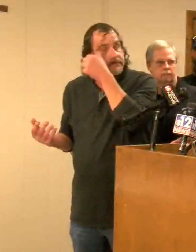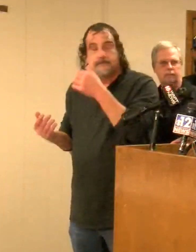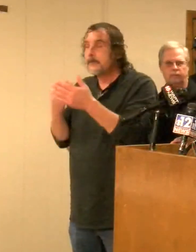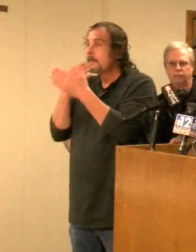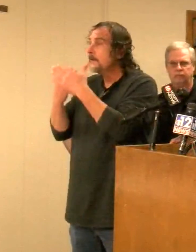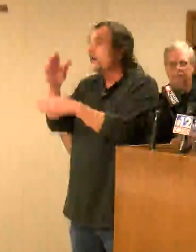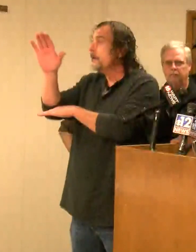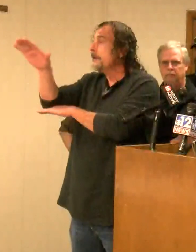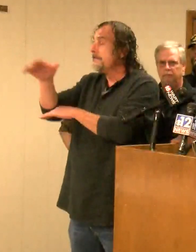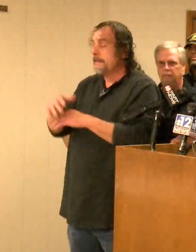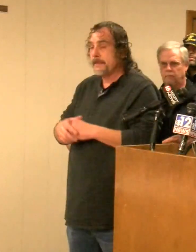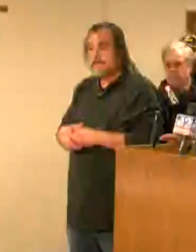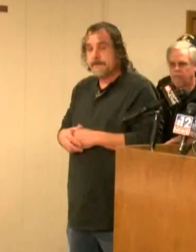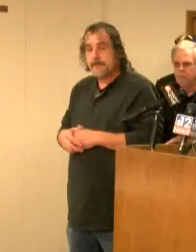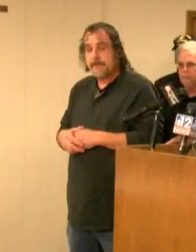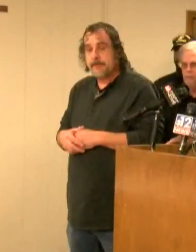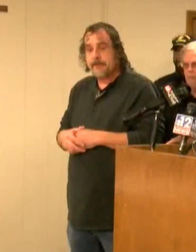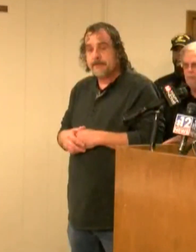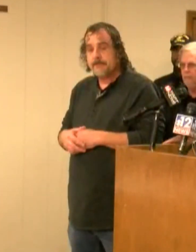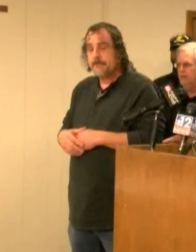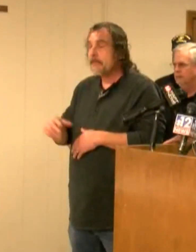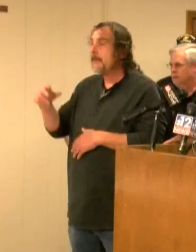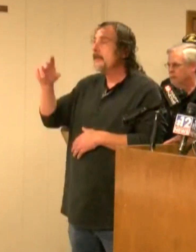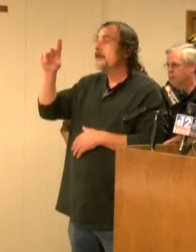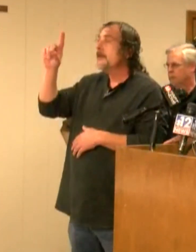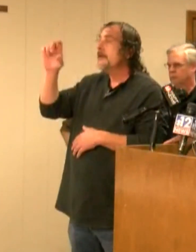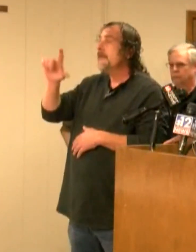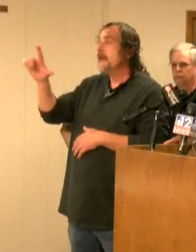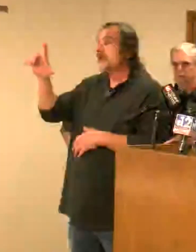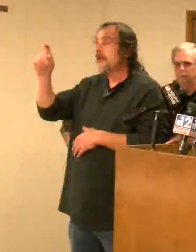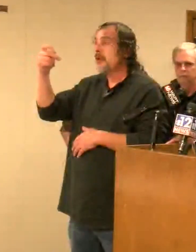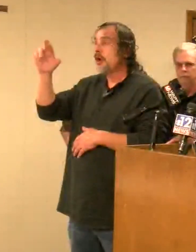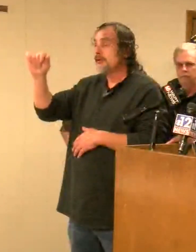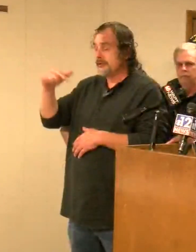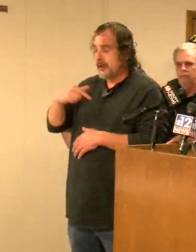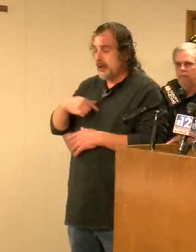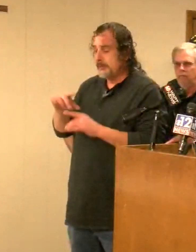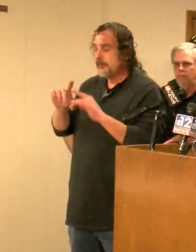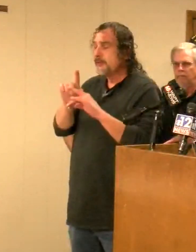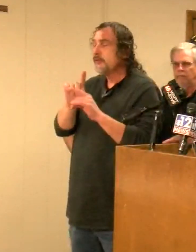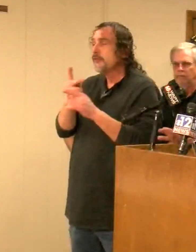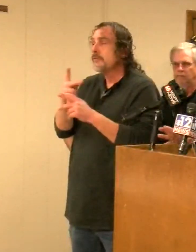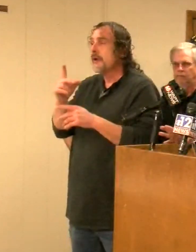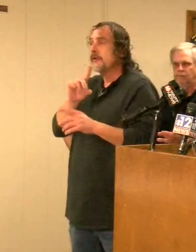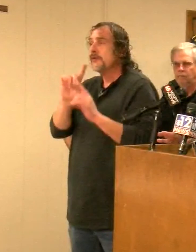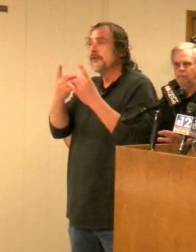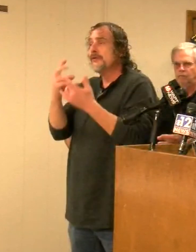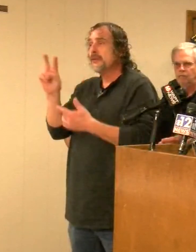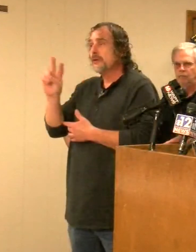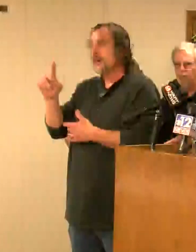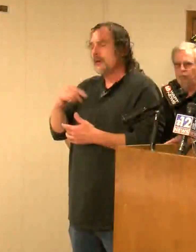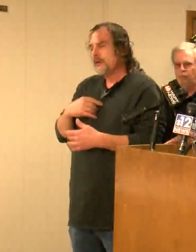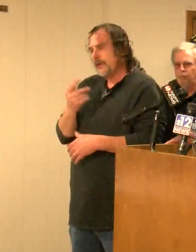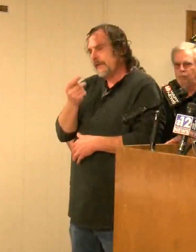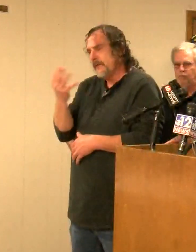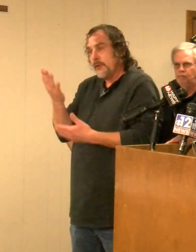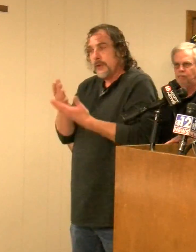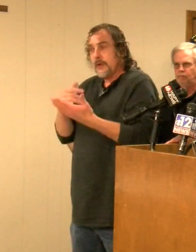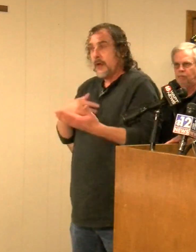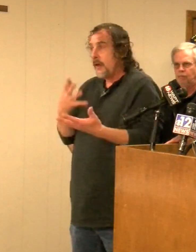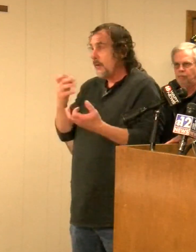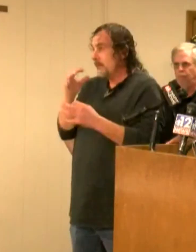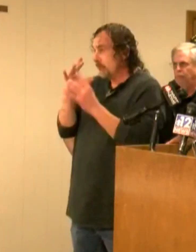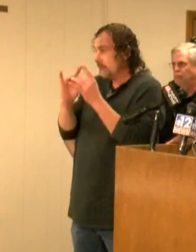Good afternoon. David L. Archie, Hinds County Supervisor, District 2. There's just a couple of things that I would like